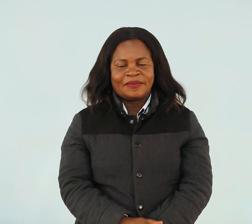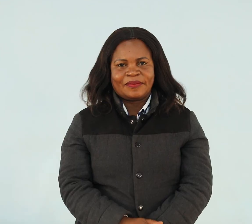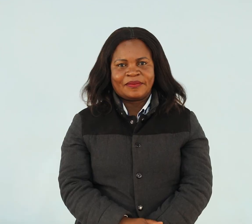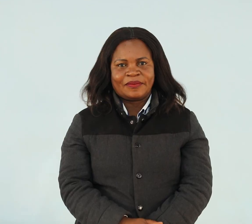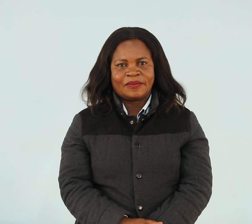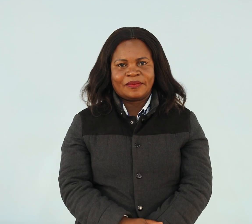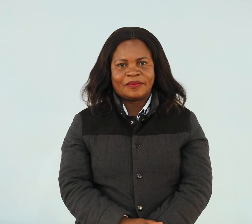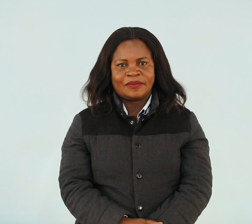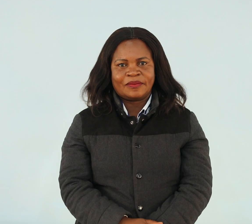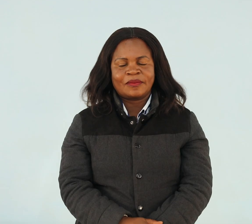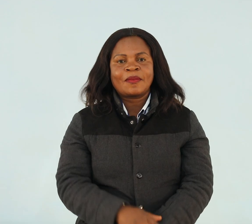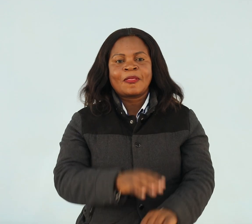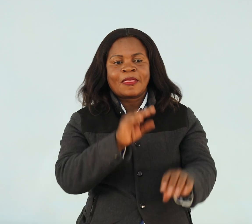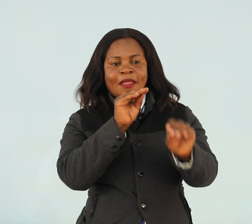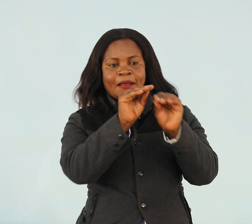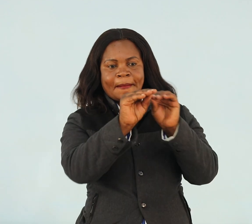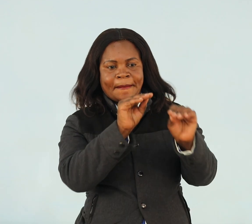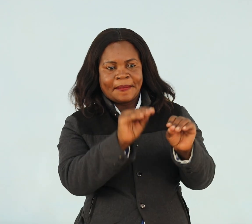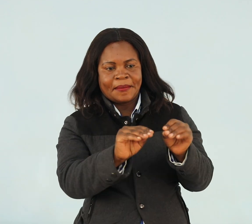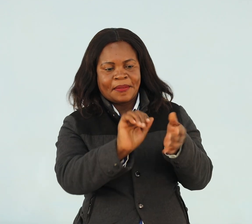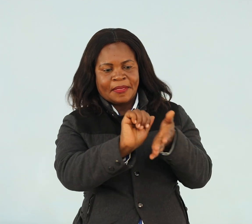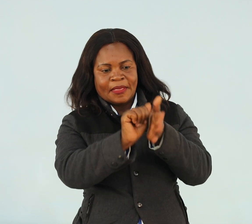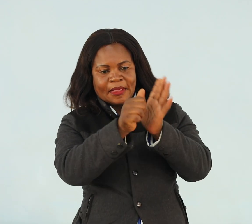Amendment of Article 117.